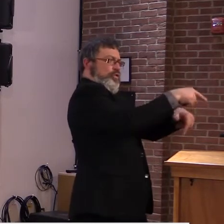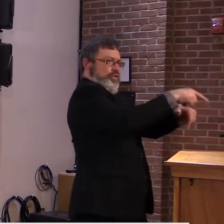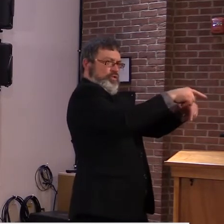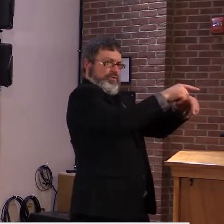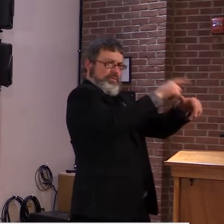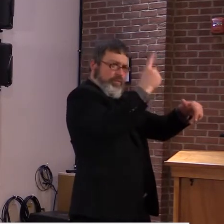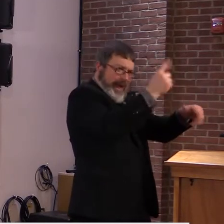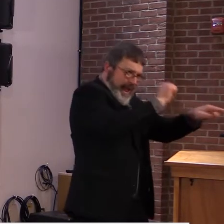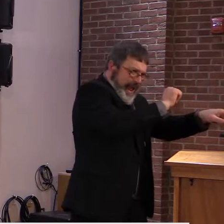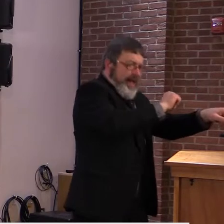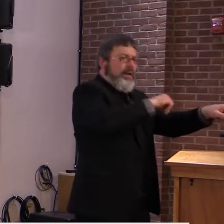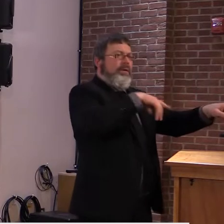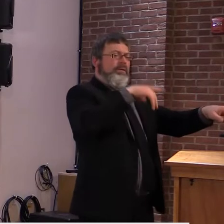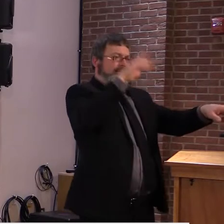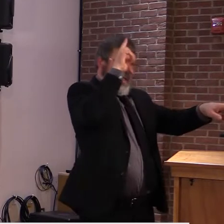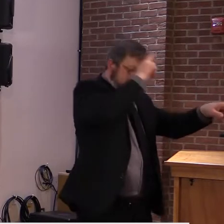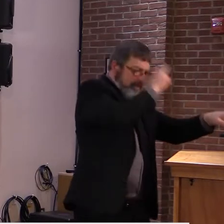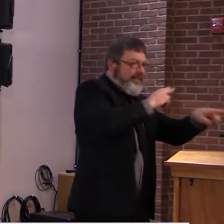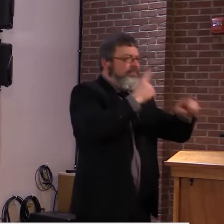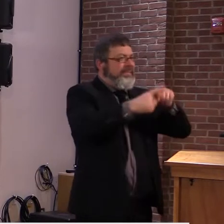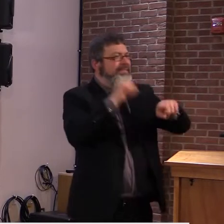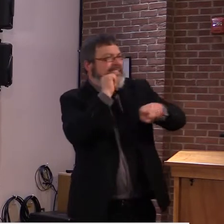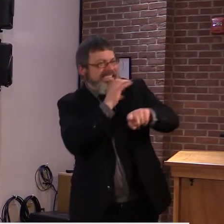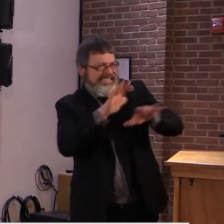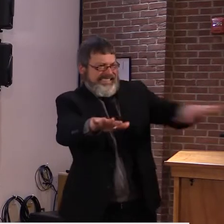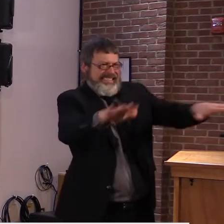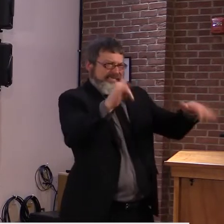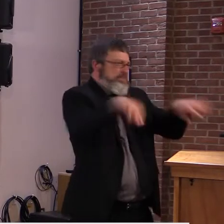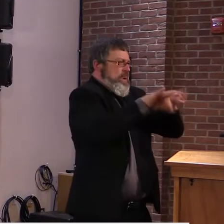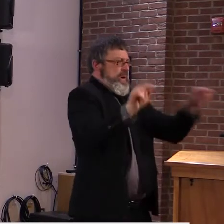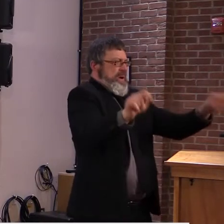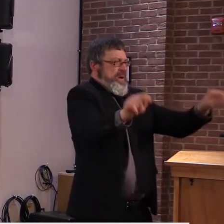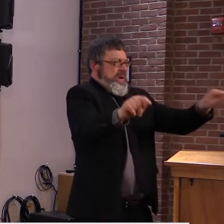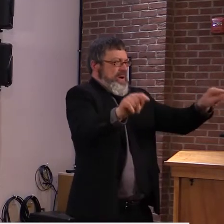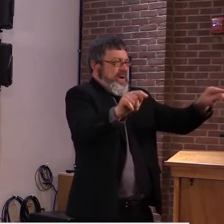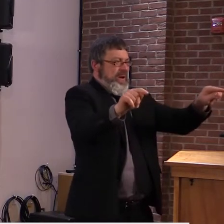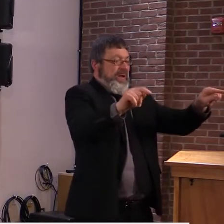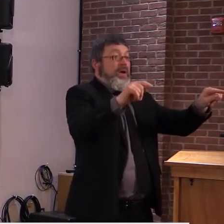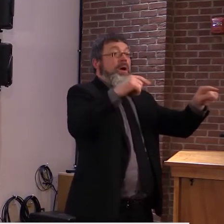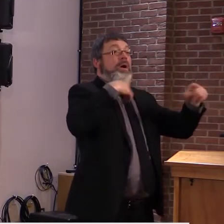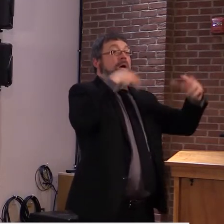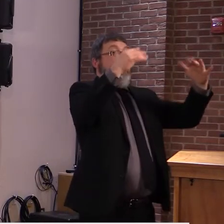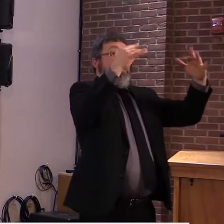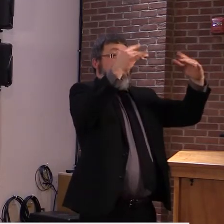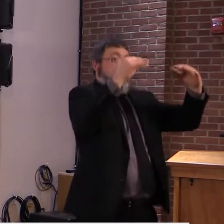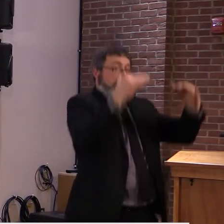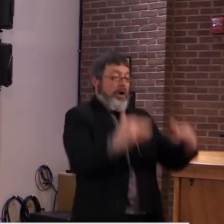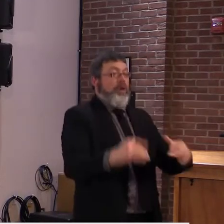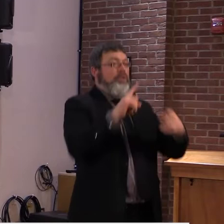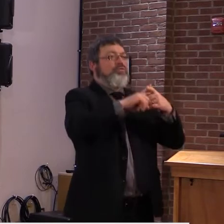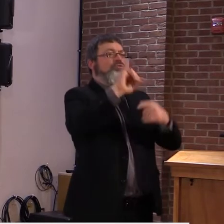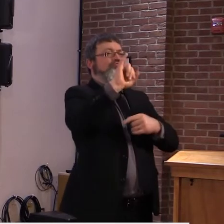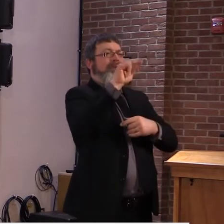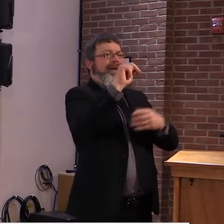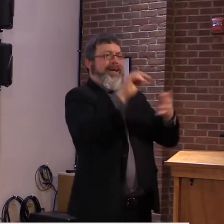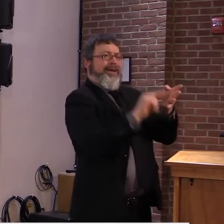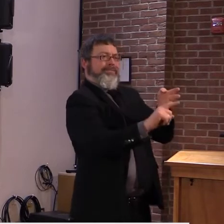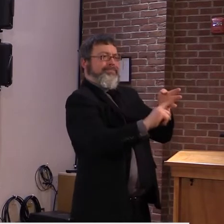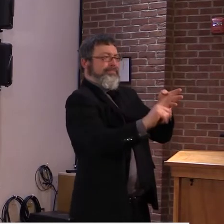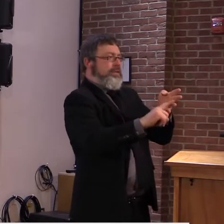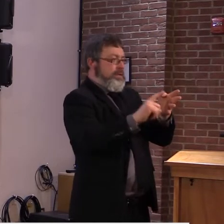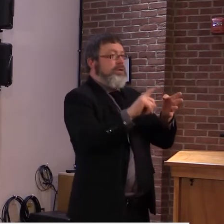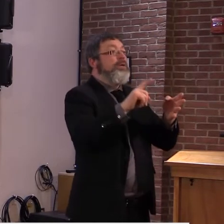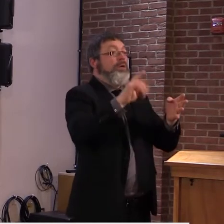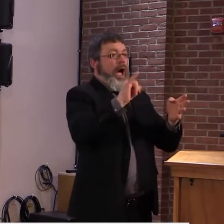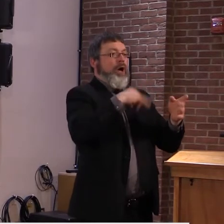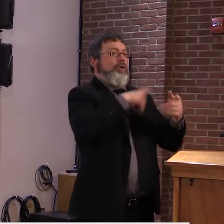group 1A through the month of January, and then whatever priority group 1B looks like, which will almost